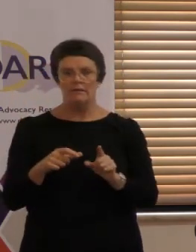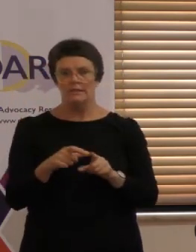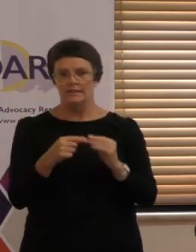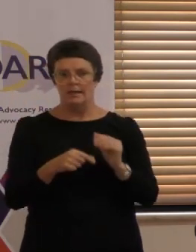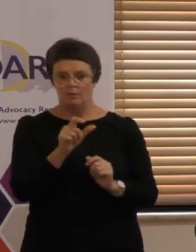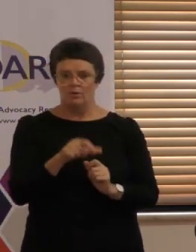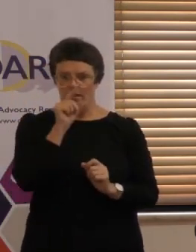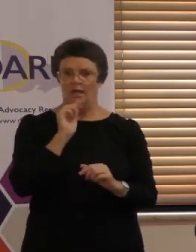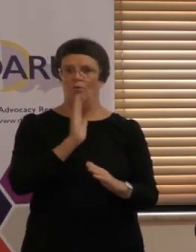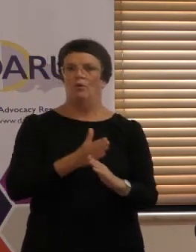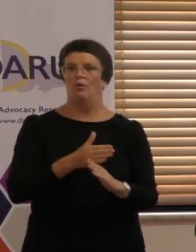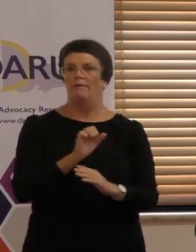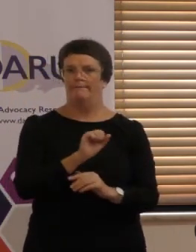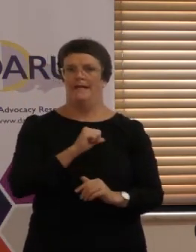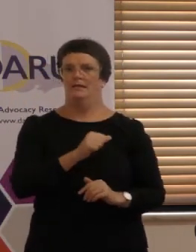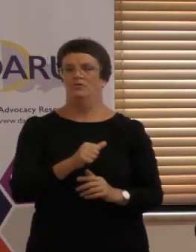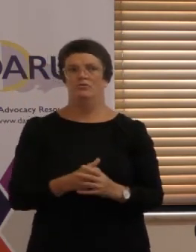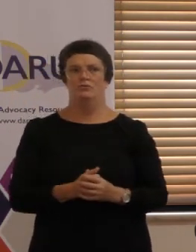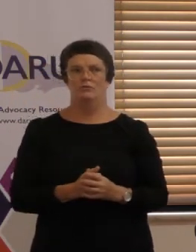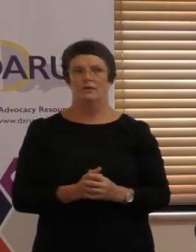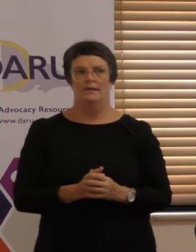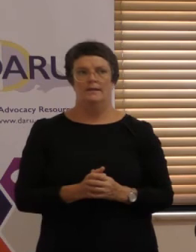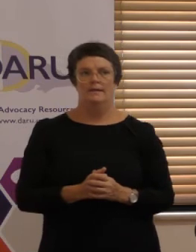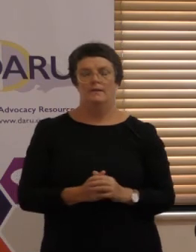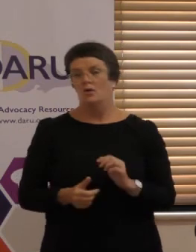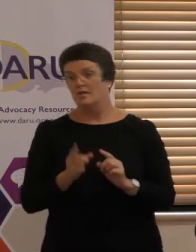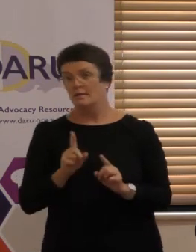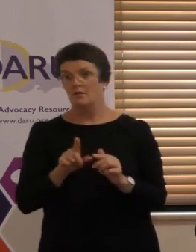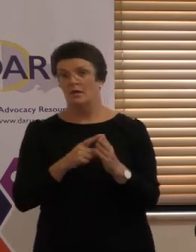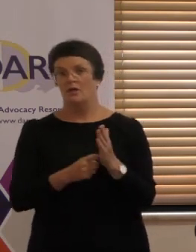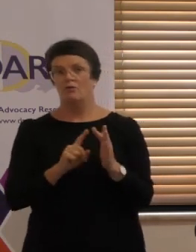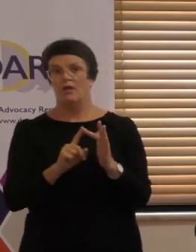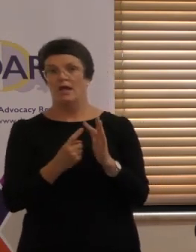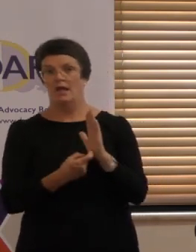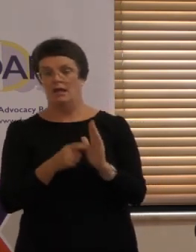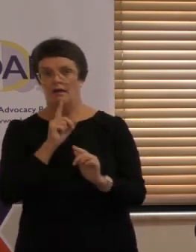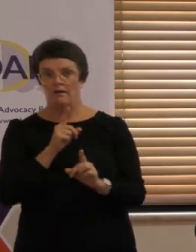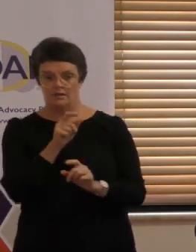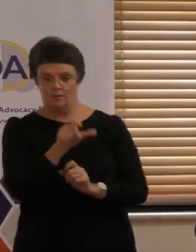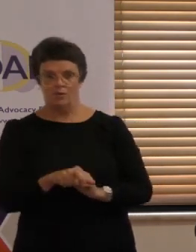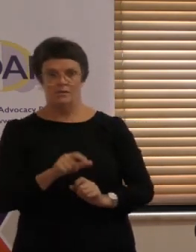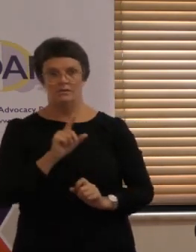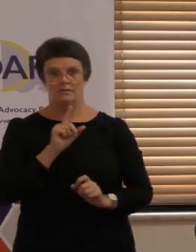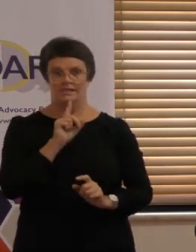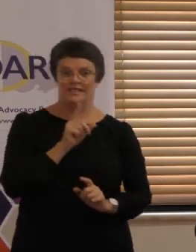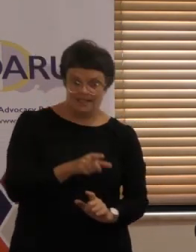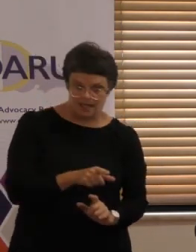work. Sometimes careers advisors will say, as they did to one young person that we spoke